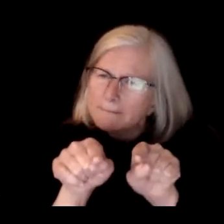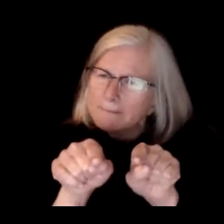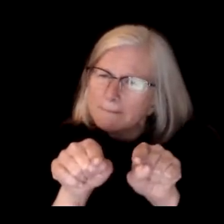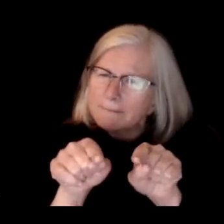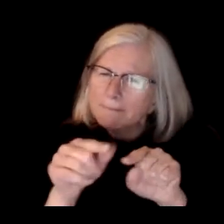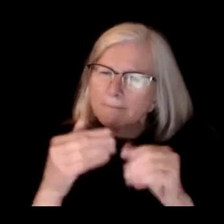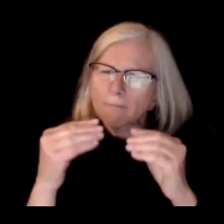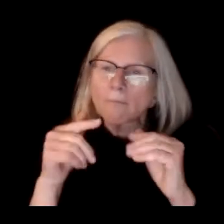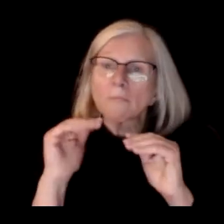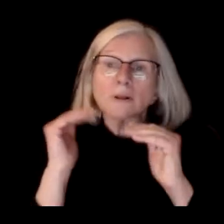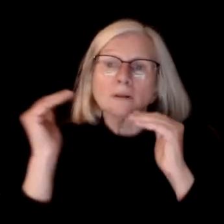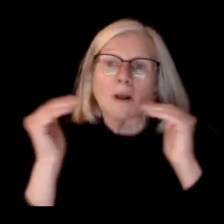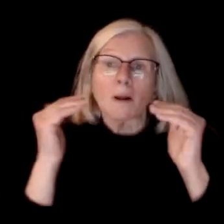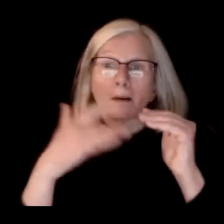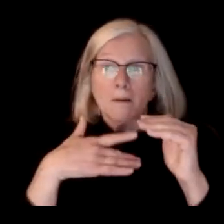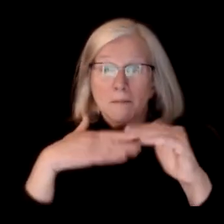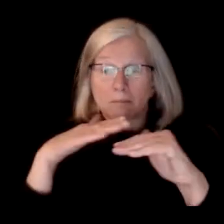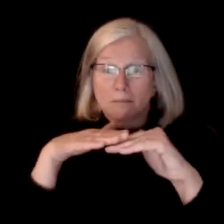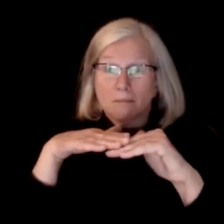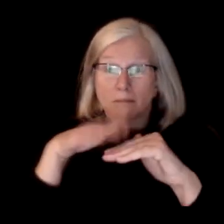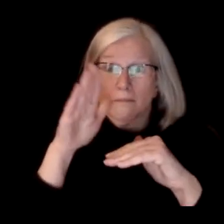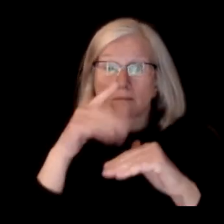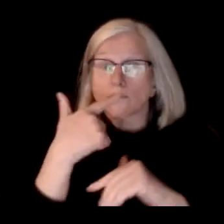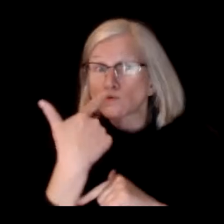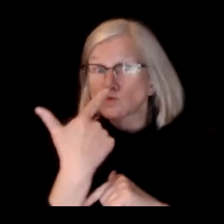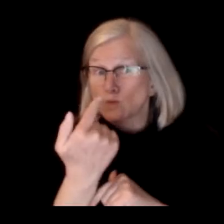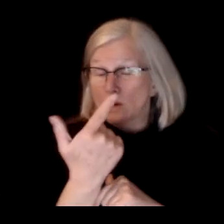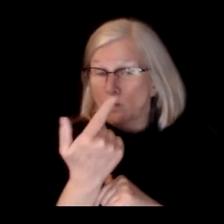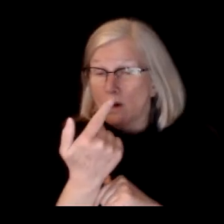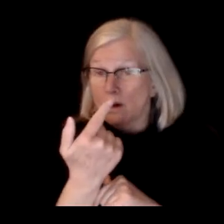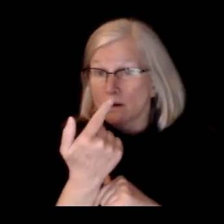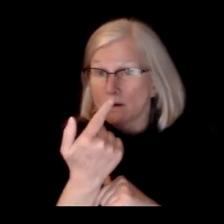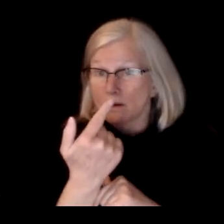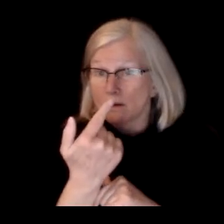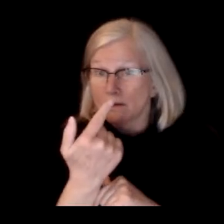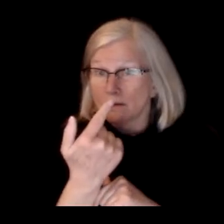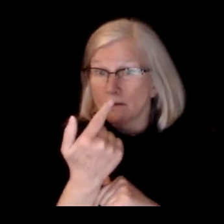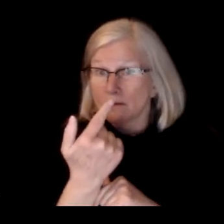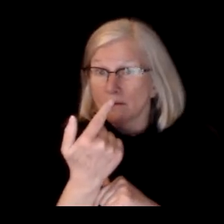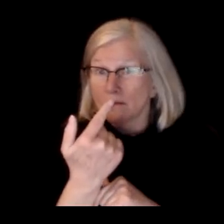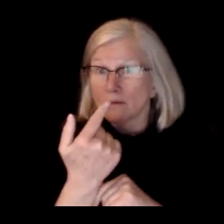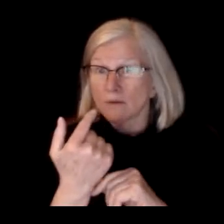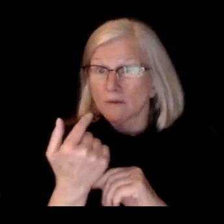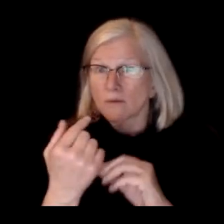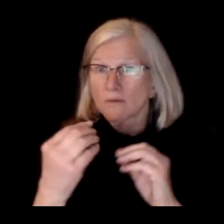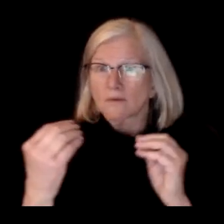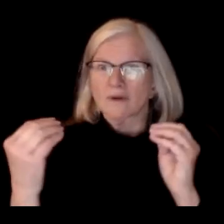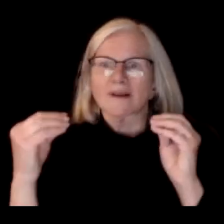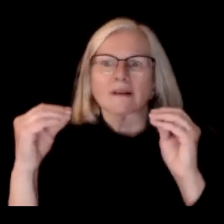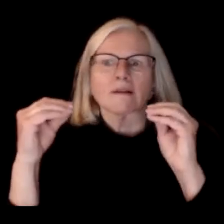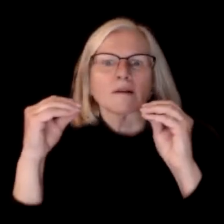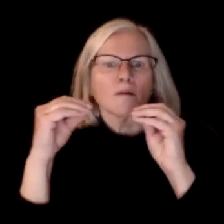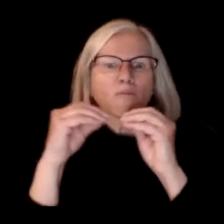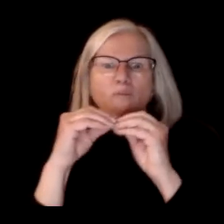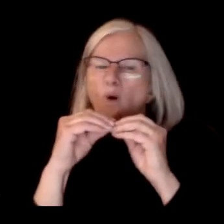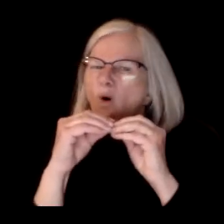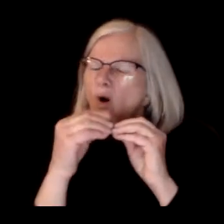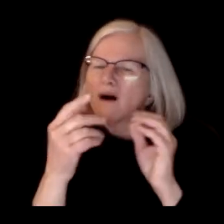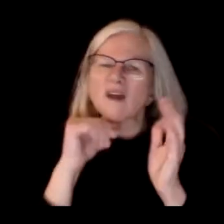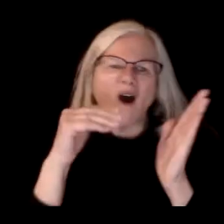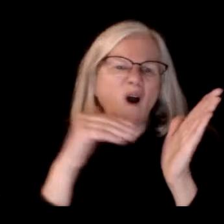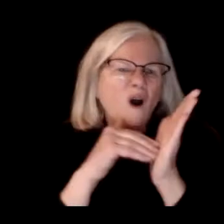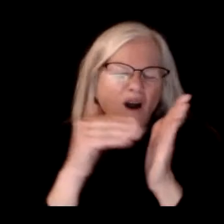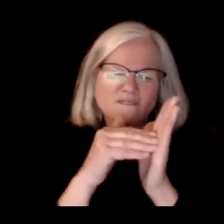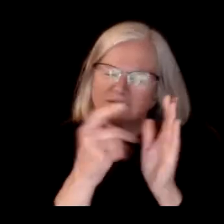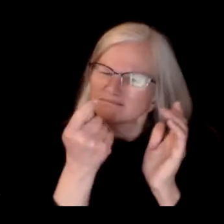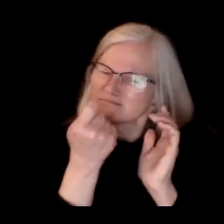be even more rare than MIS-C. It is somewhat similar to